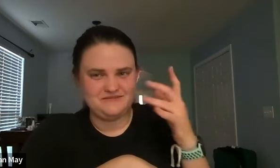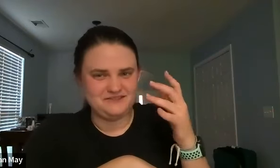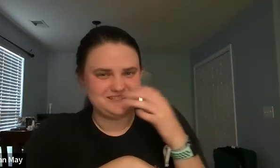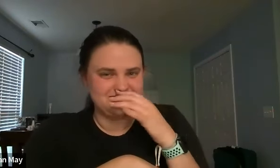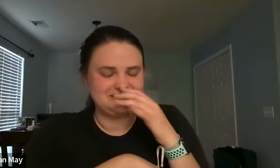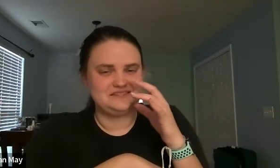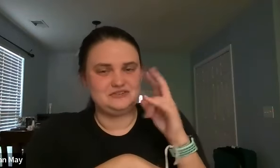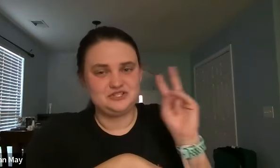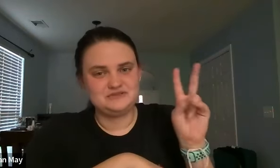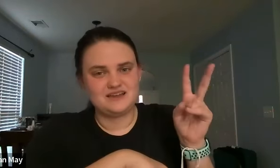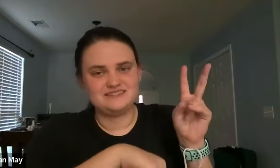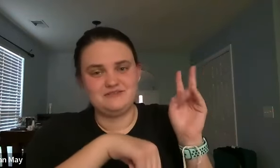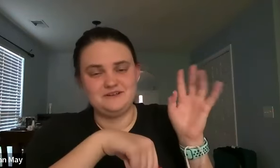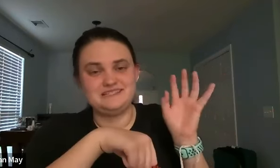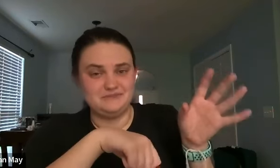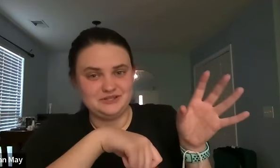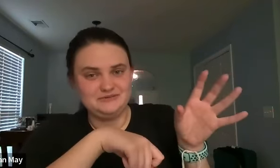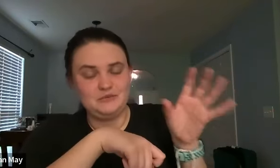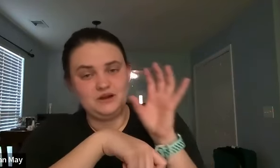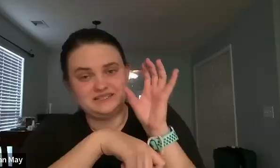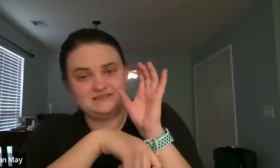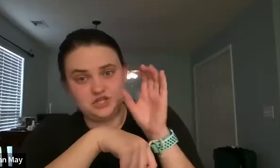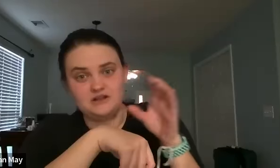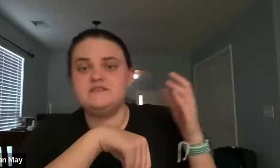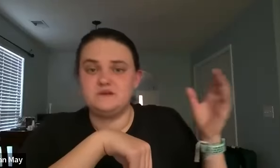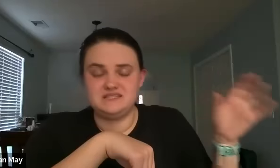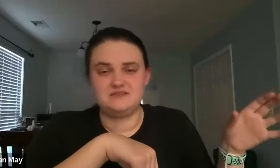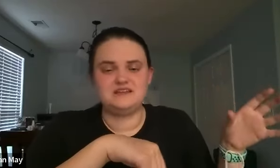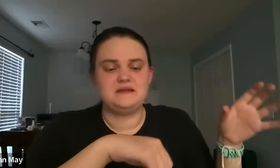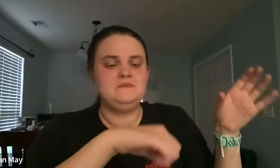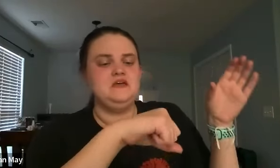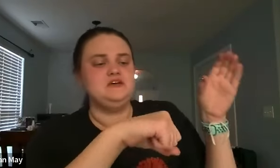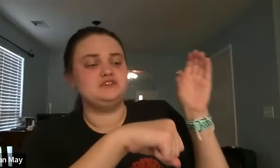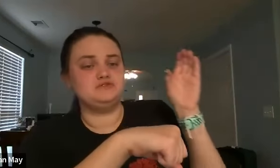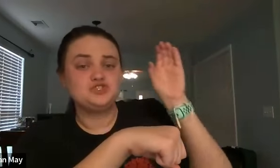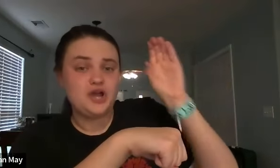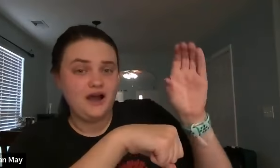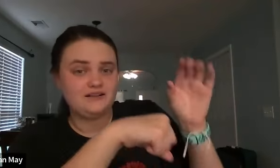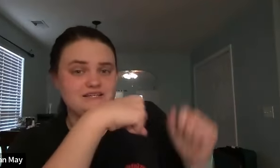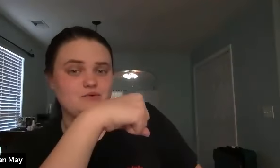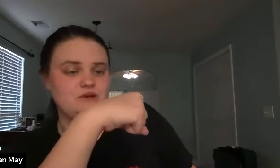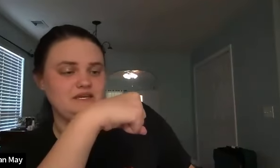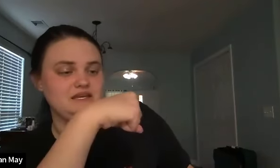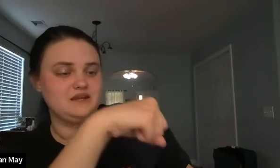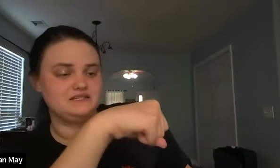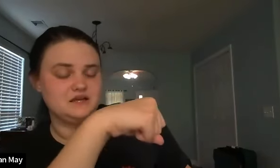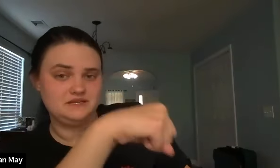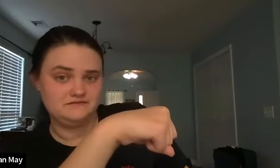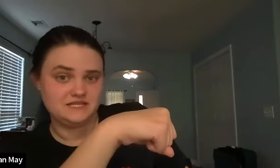favorites because there are two signs that are very similar. One is chocolate and then one's the other sign. So chocolate is going to be non-dominant